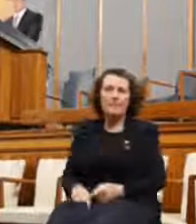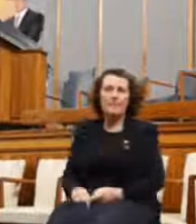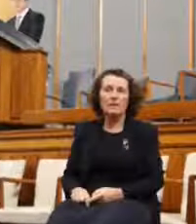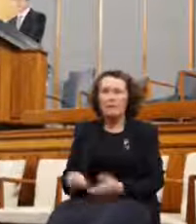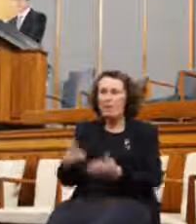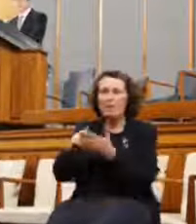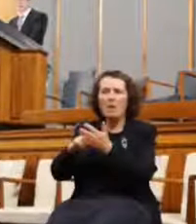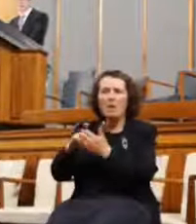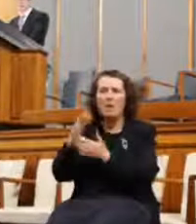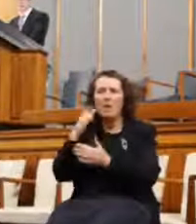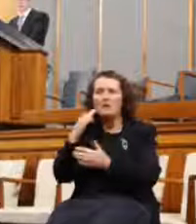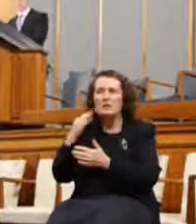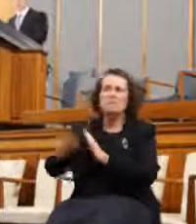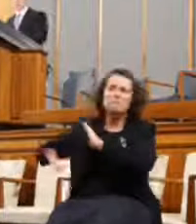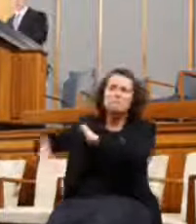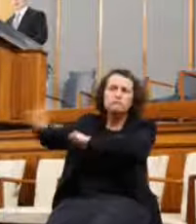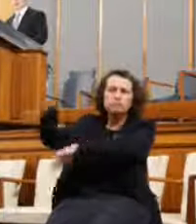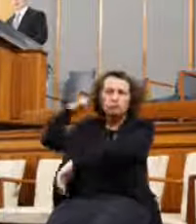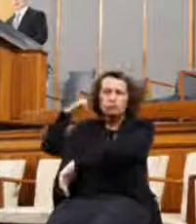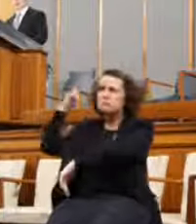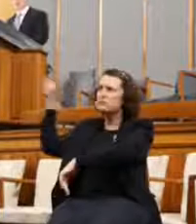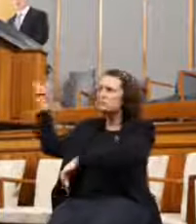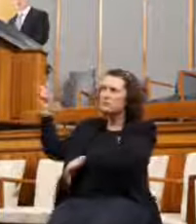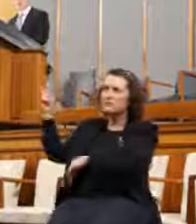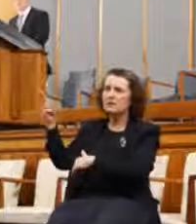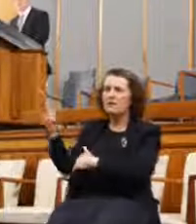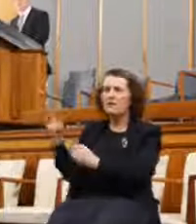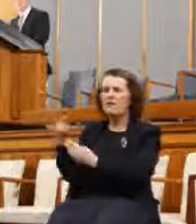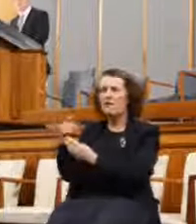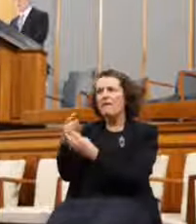Father. I will go, said the Son.